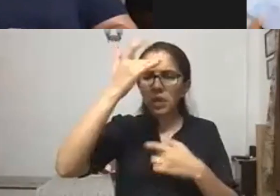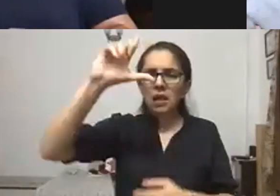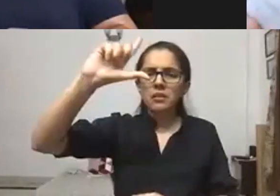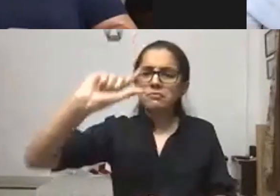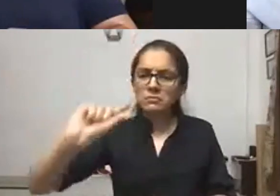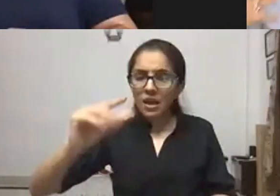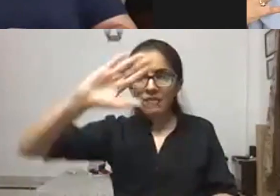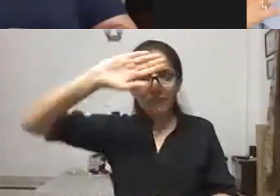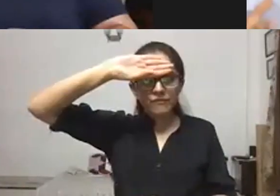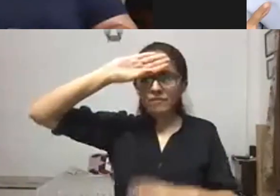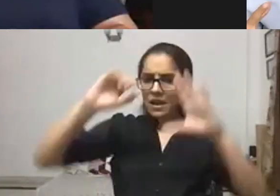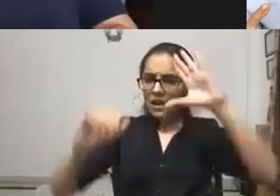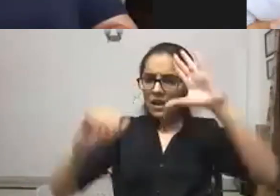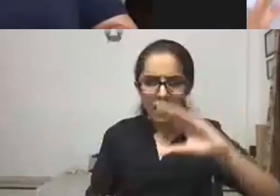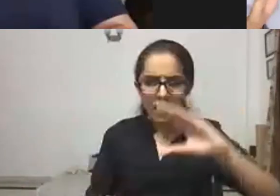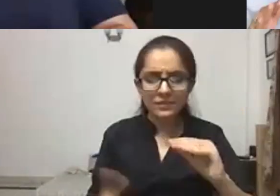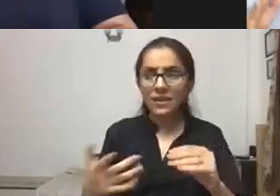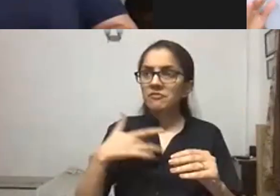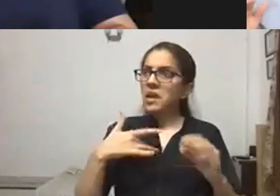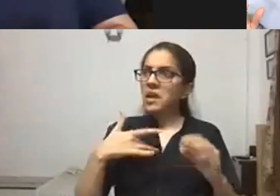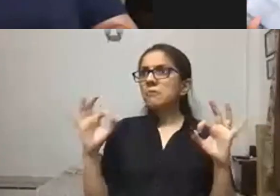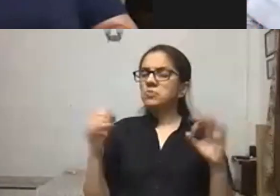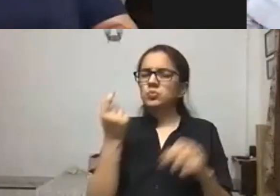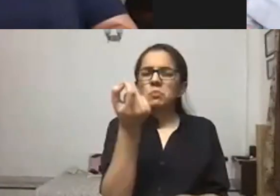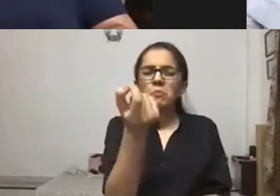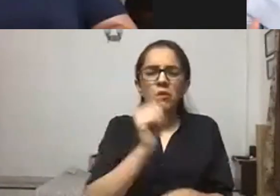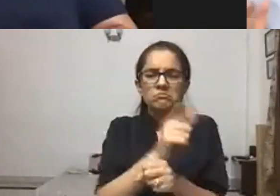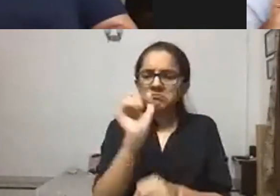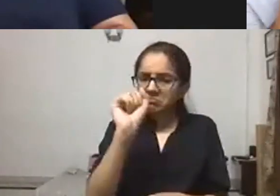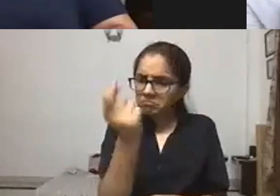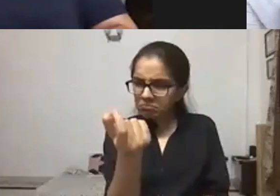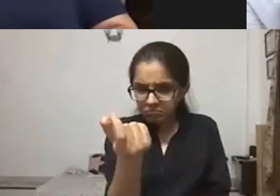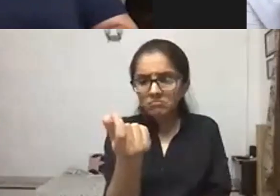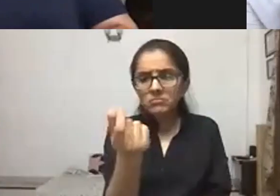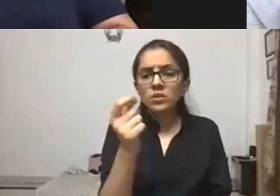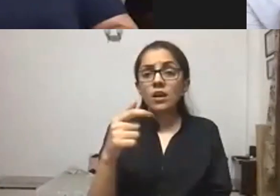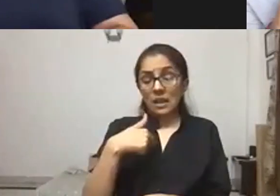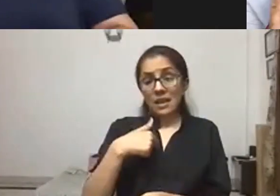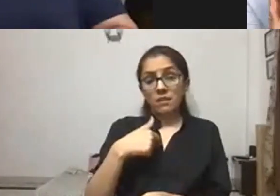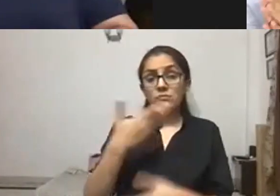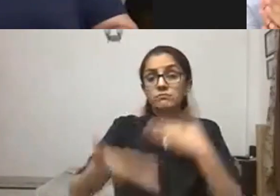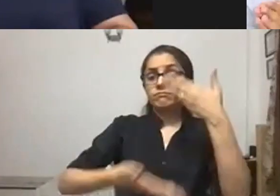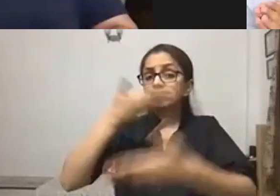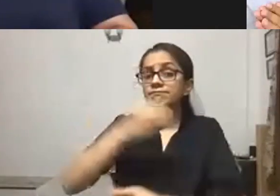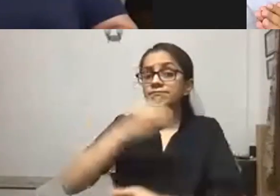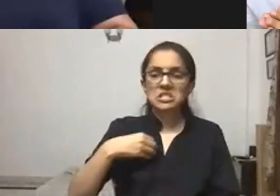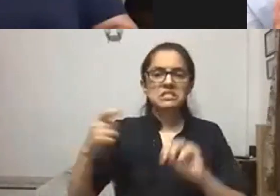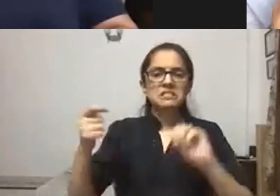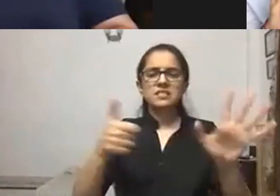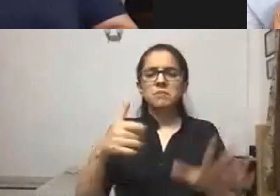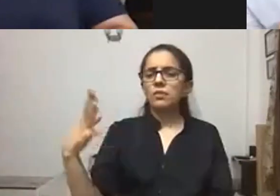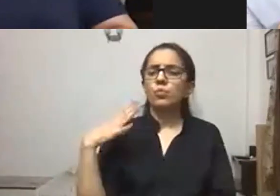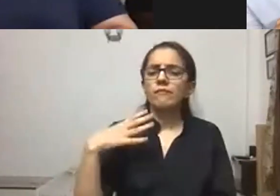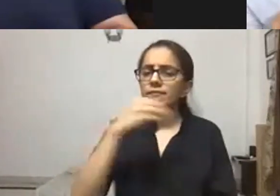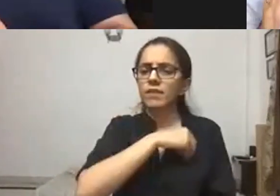much of fever, you didn't have too many symptoms, and you had very mild disease for 15 days, my personal opinion is you should not wait for 6 months. You